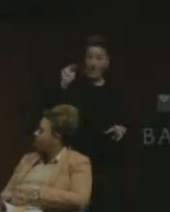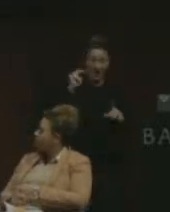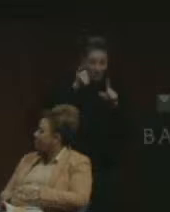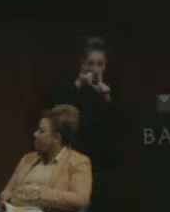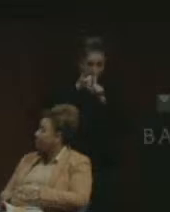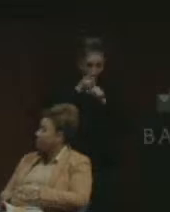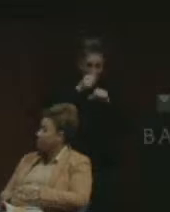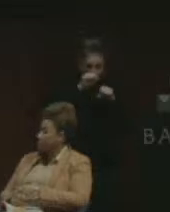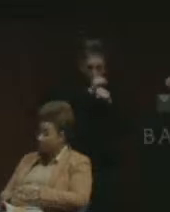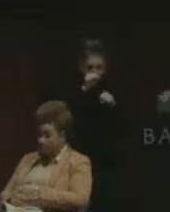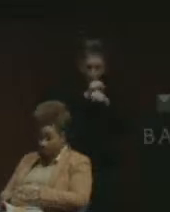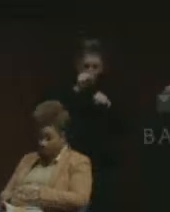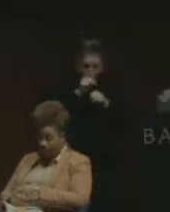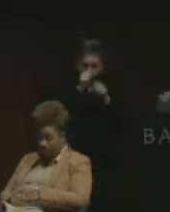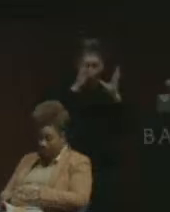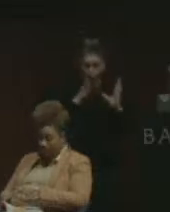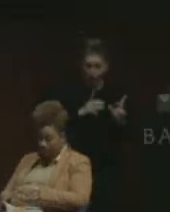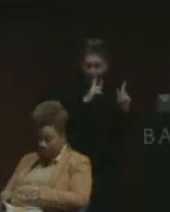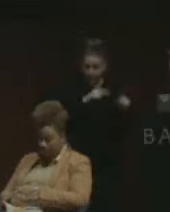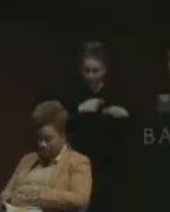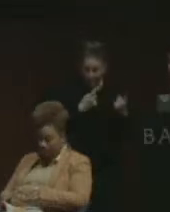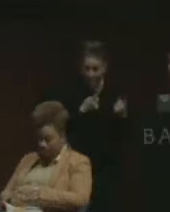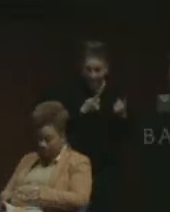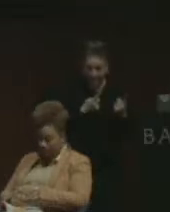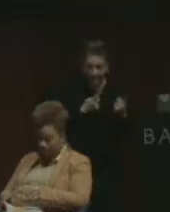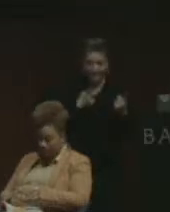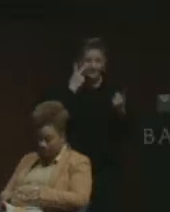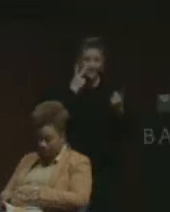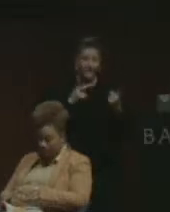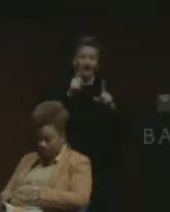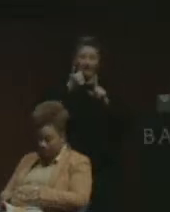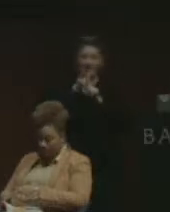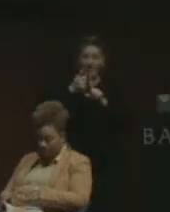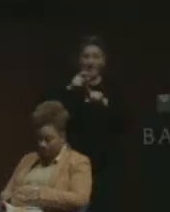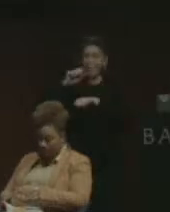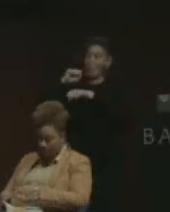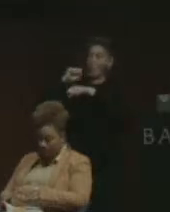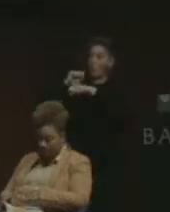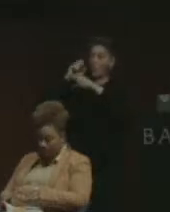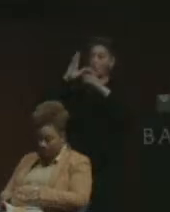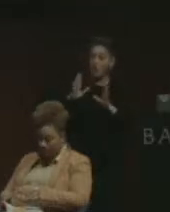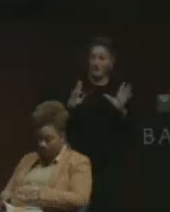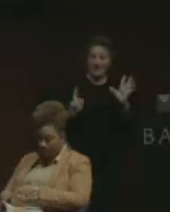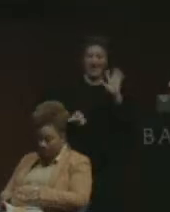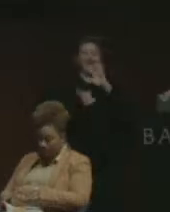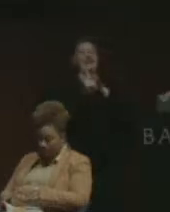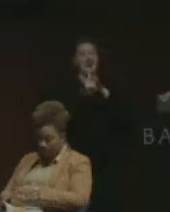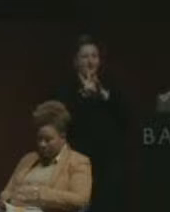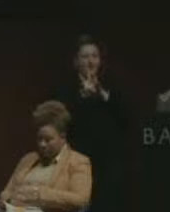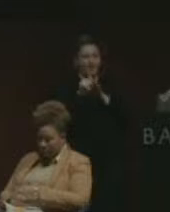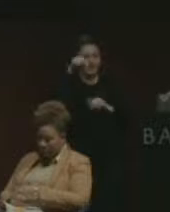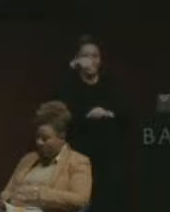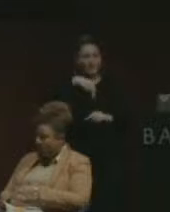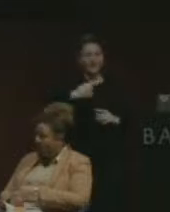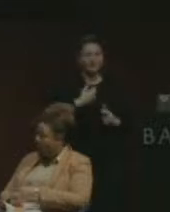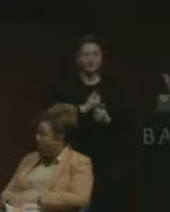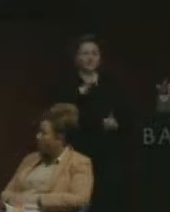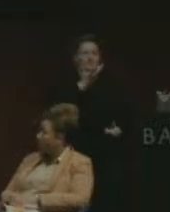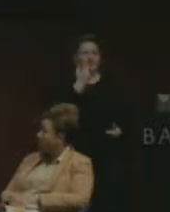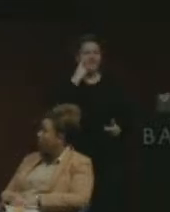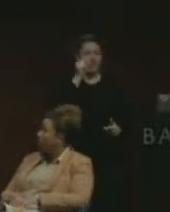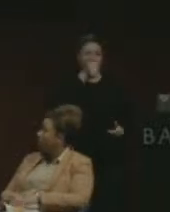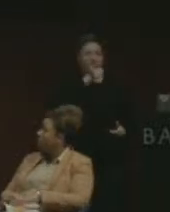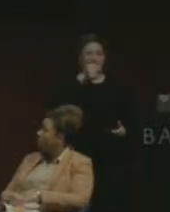workers, and it was the first time so-called actual workers came into the UN to speak on their own behalves. So at